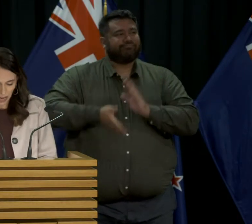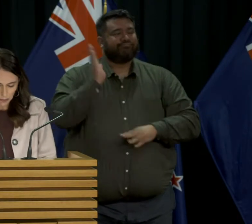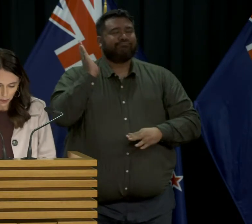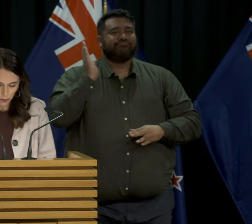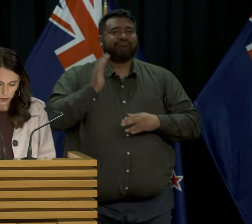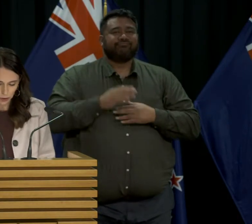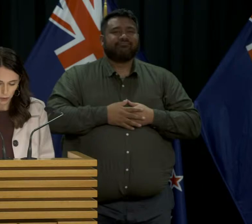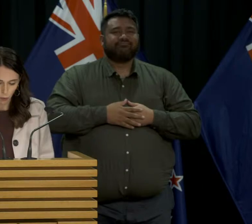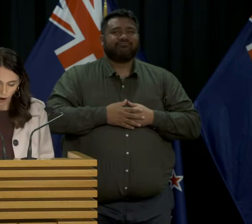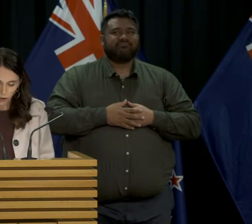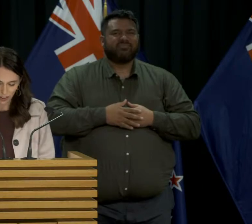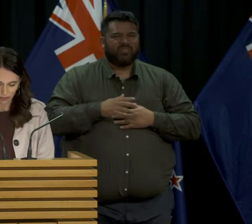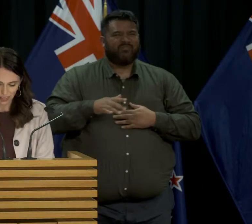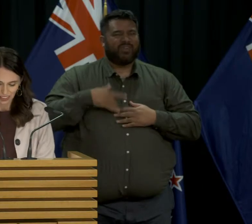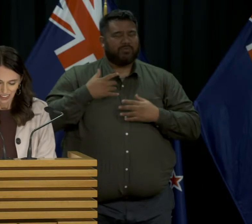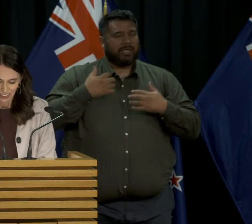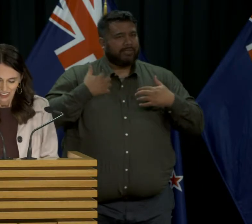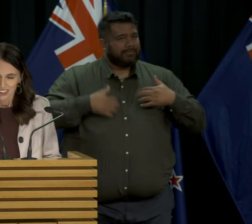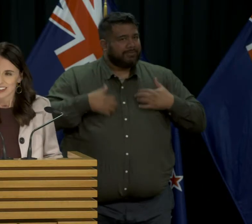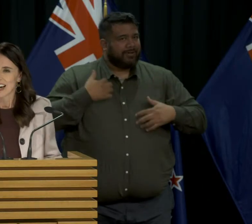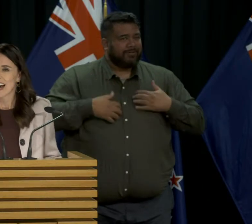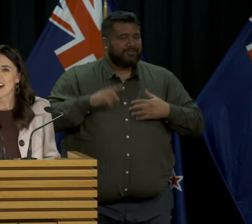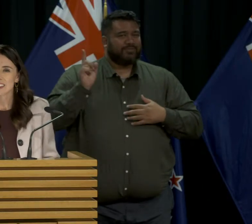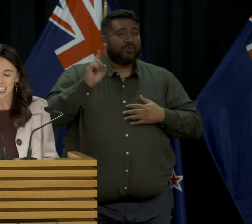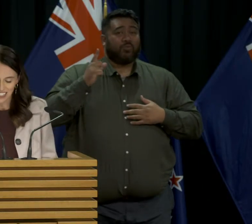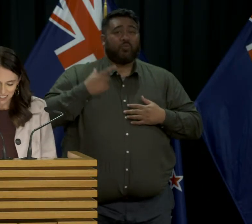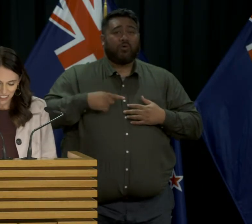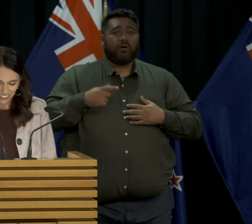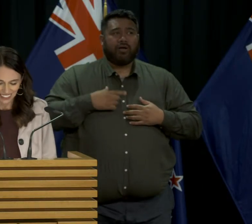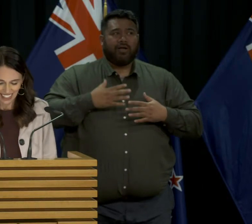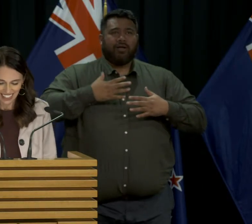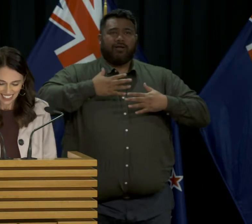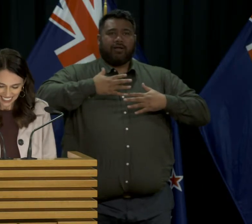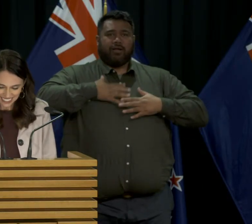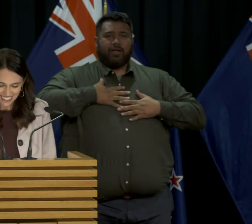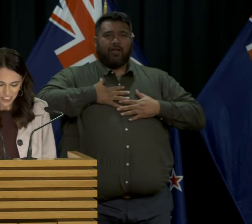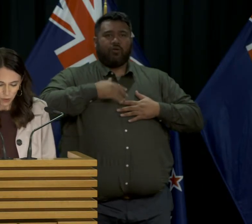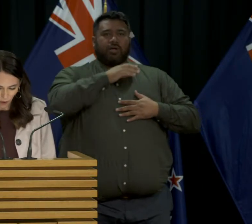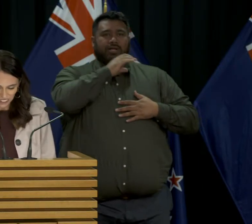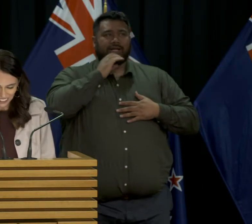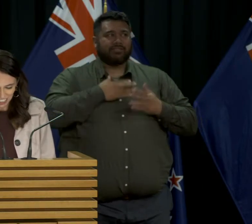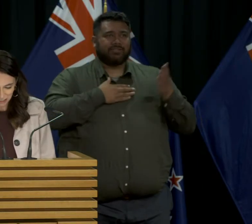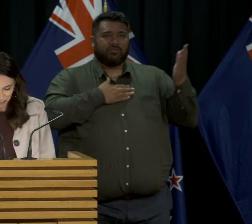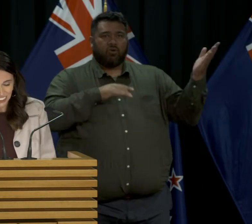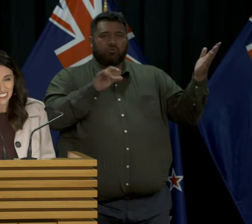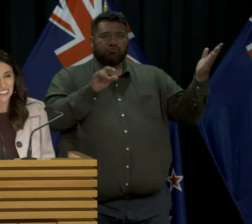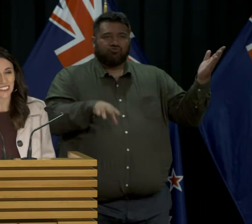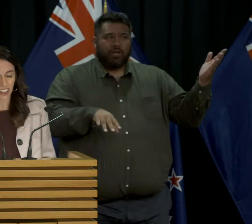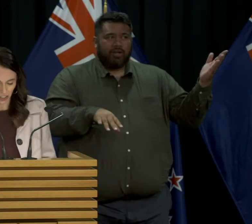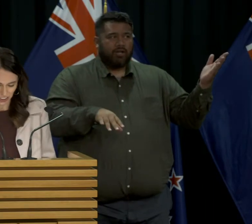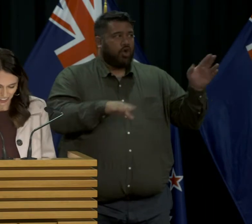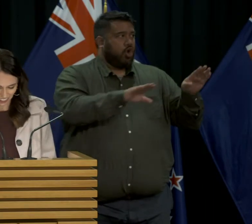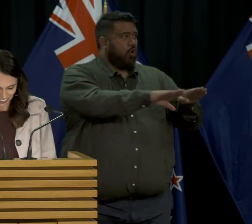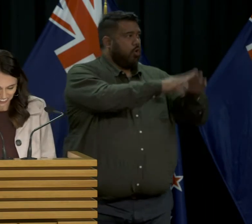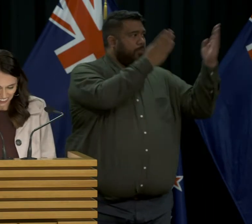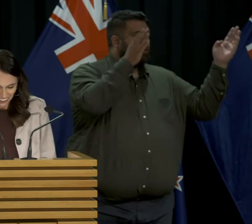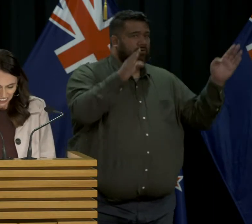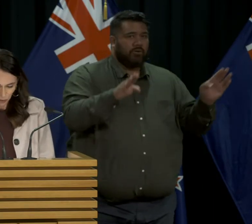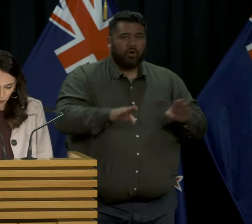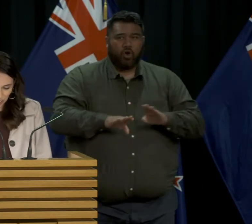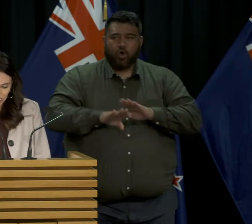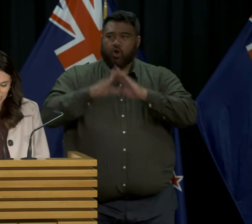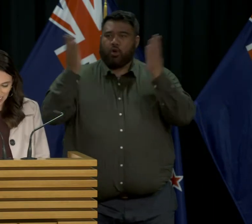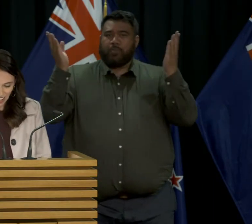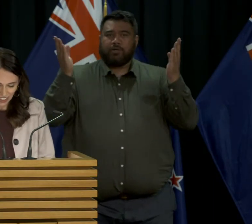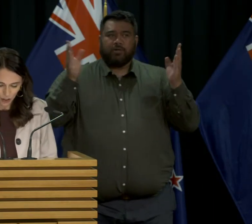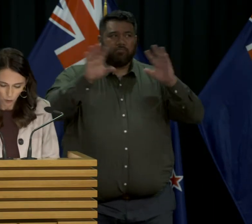exciting to be able to welcome our Tasman cousins quarantine-free to Aotearoa